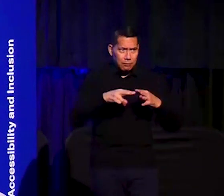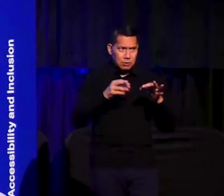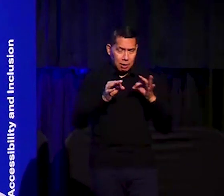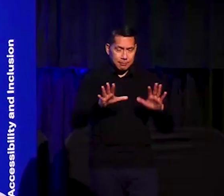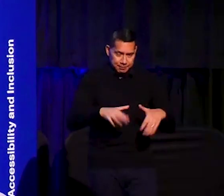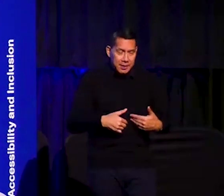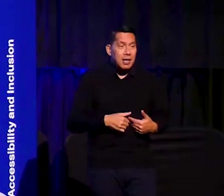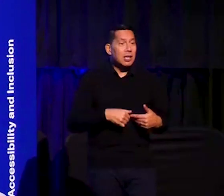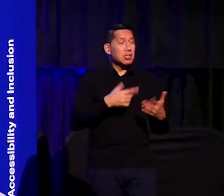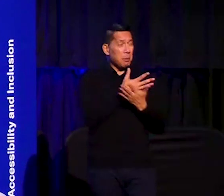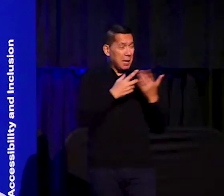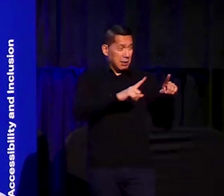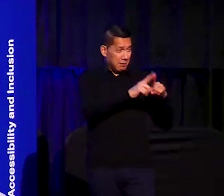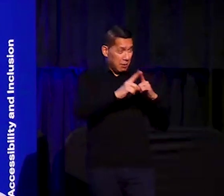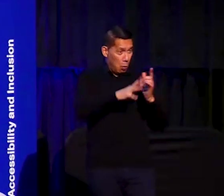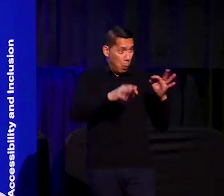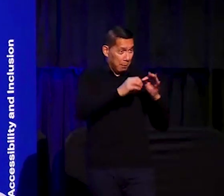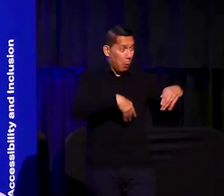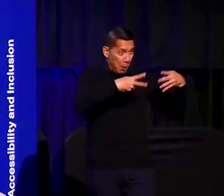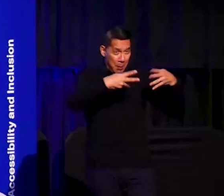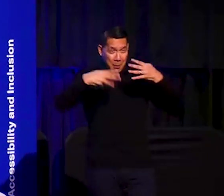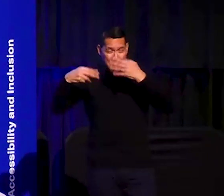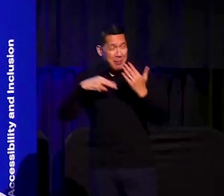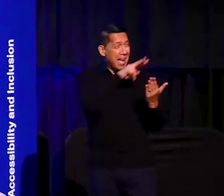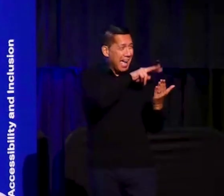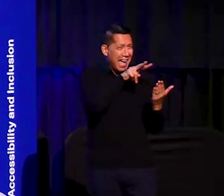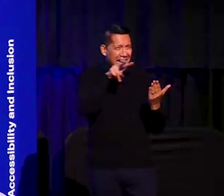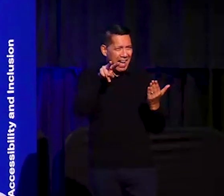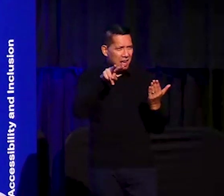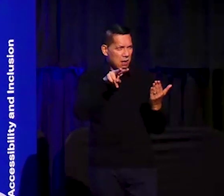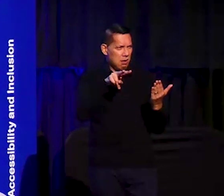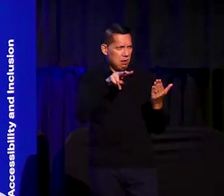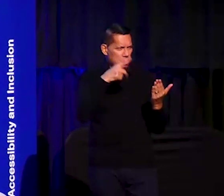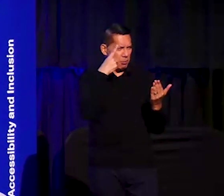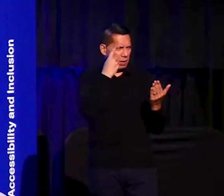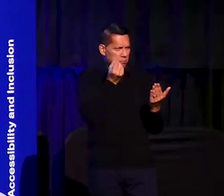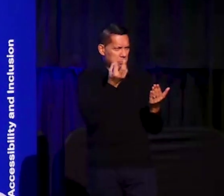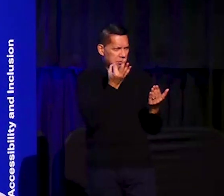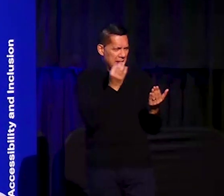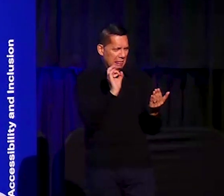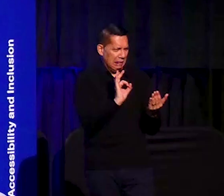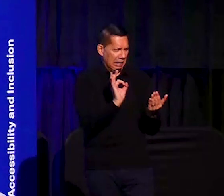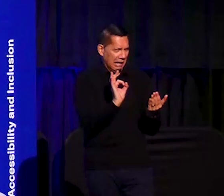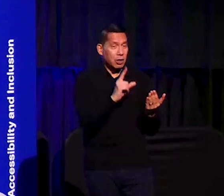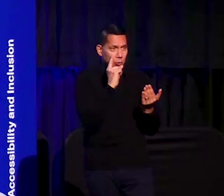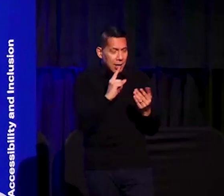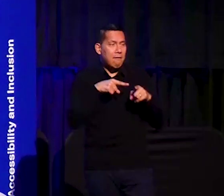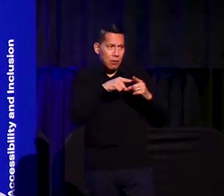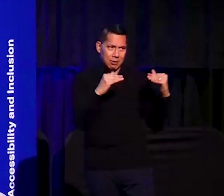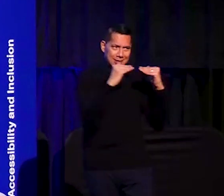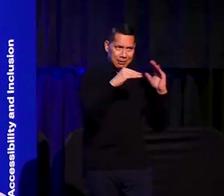I've measured a lot of websites where that common sense, good design was not there. So we can do this with the standards.